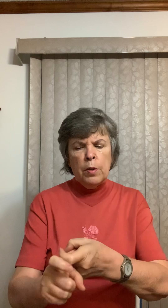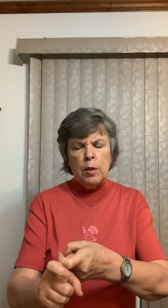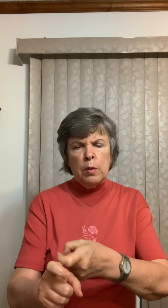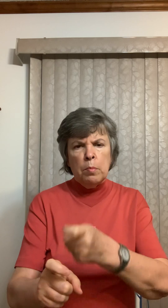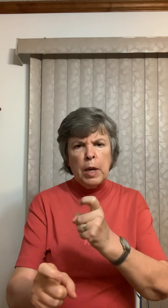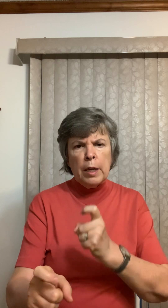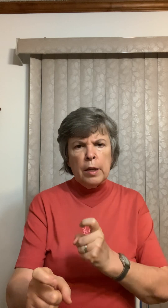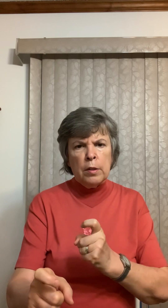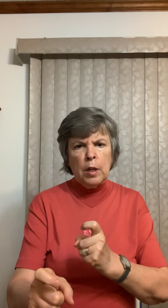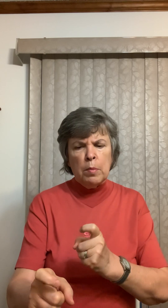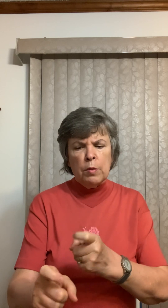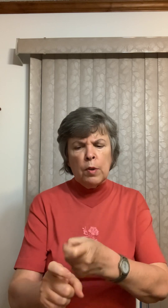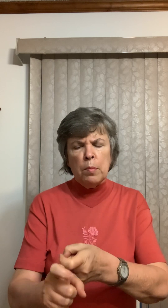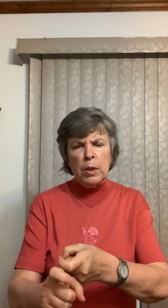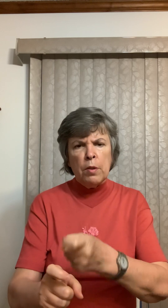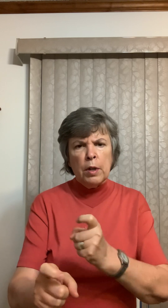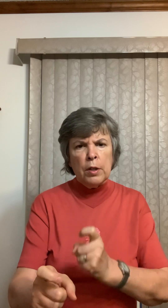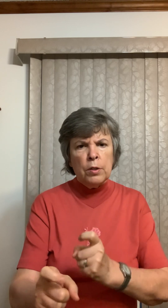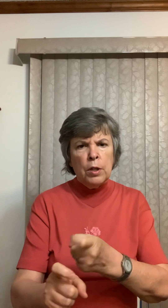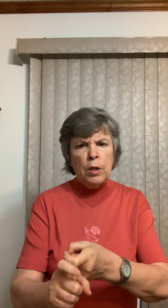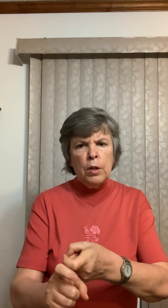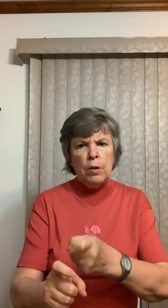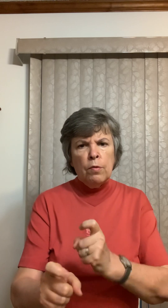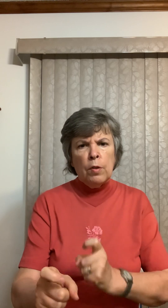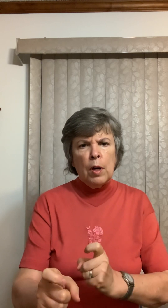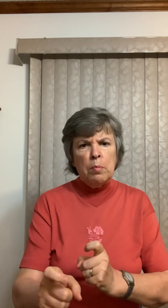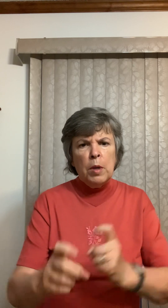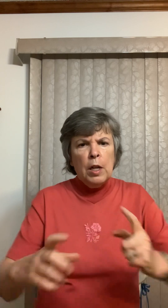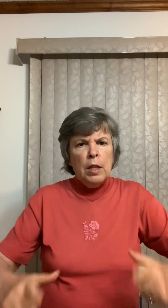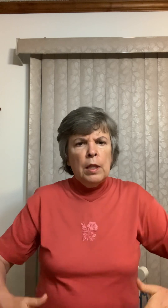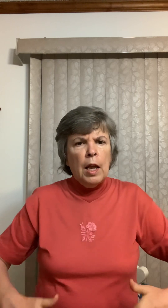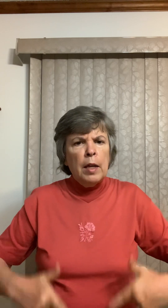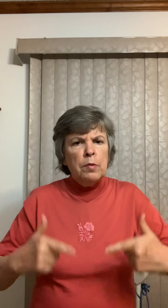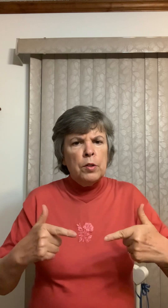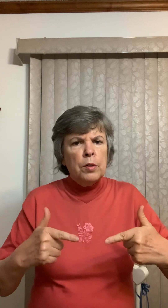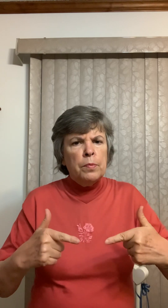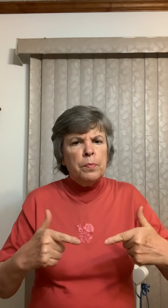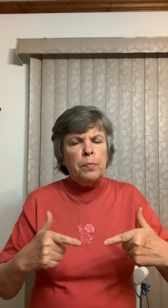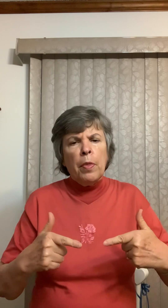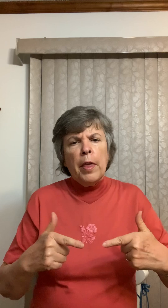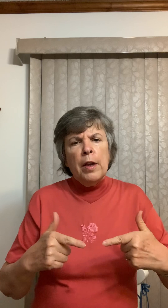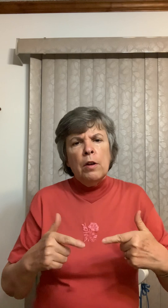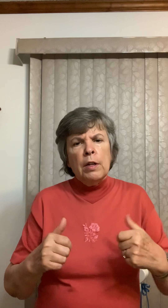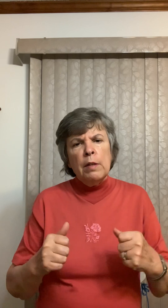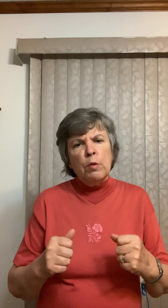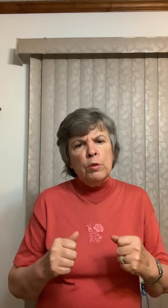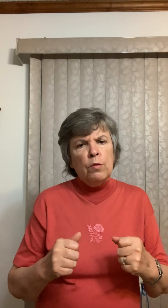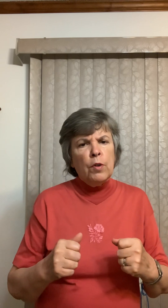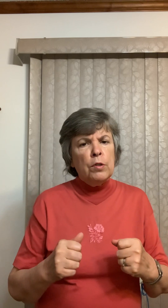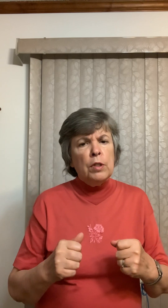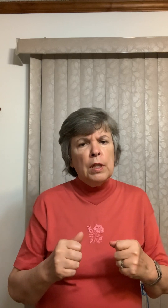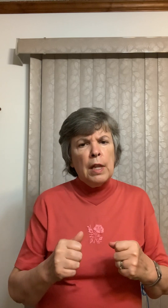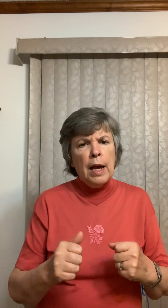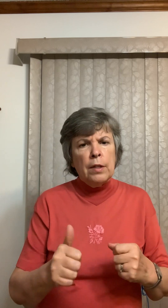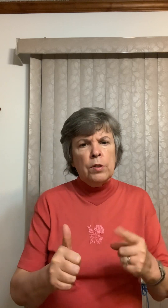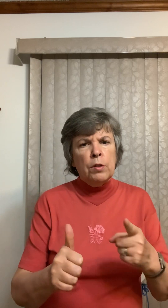the back X comes from the other X. From life's, okay, we'll do first and last. So this